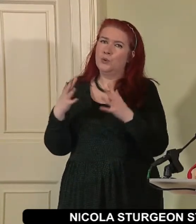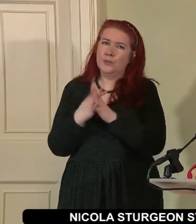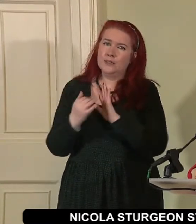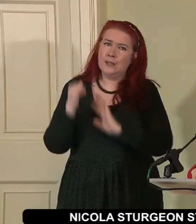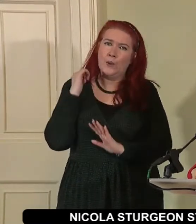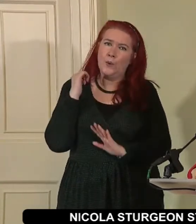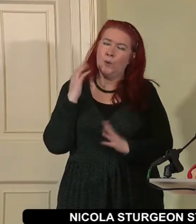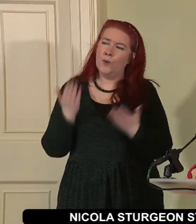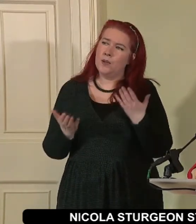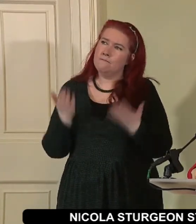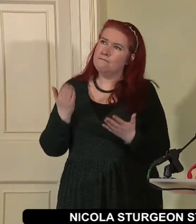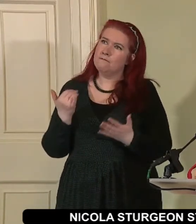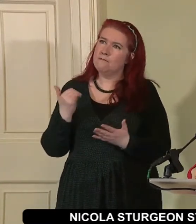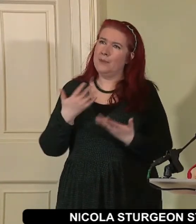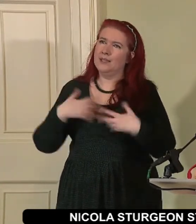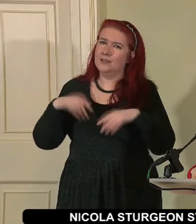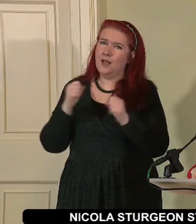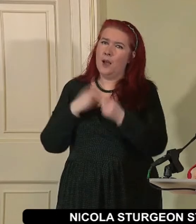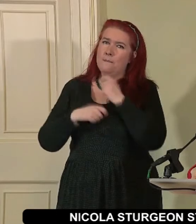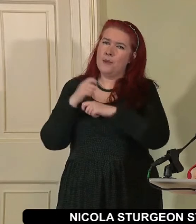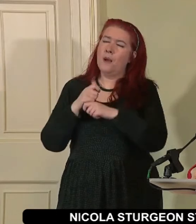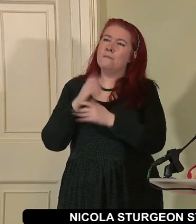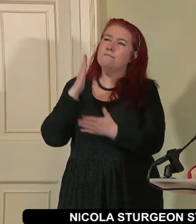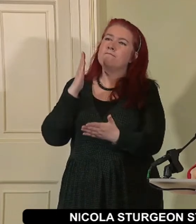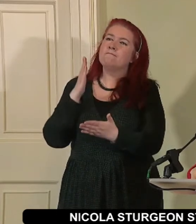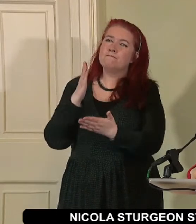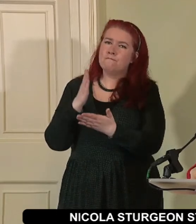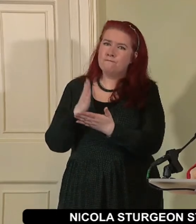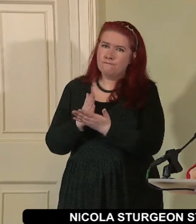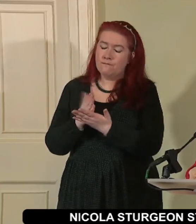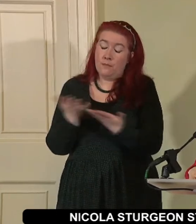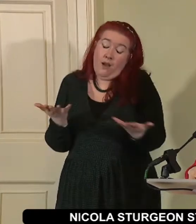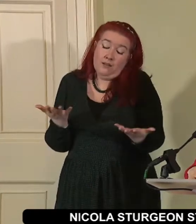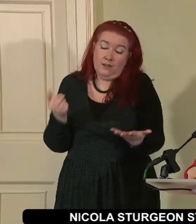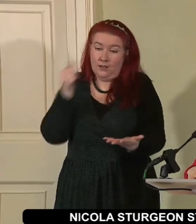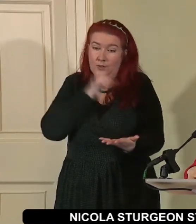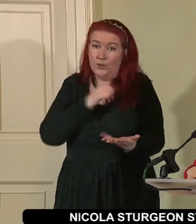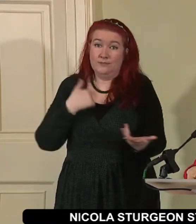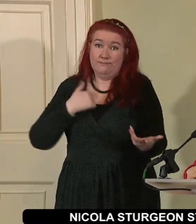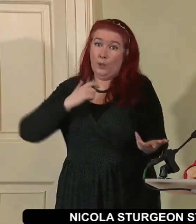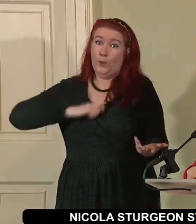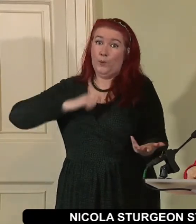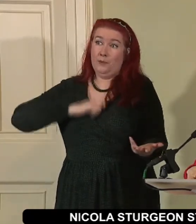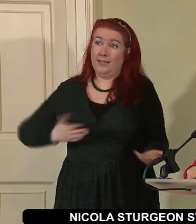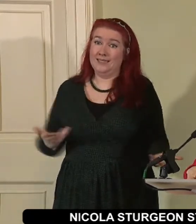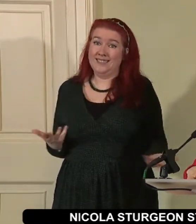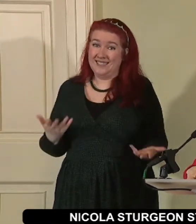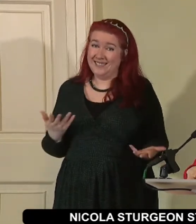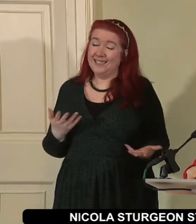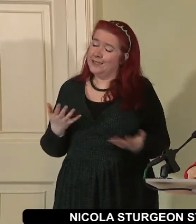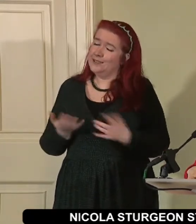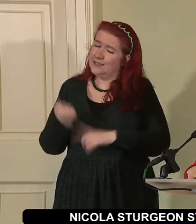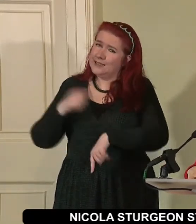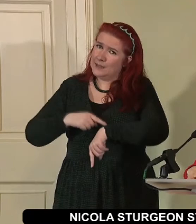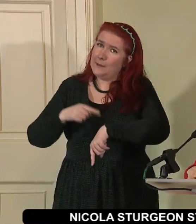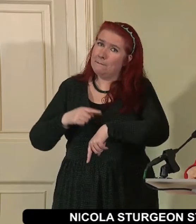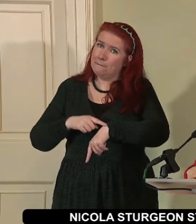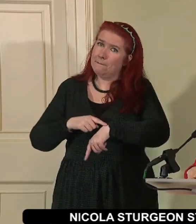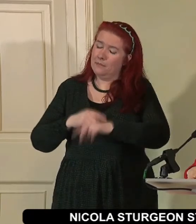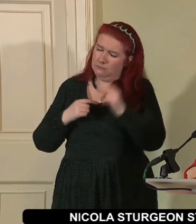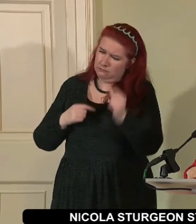started to crystallise a bit more, but it inevitably, again, here's the human thing, it always takes you a bit of time, I think,